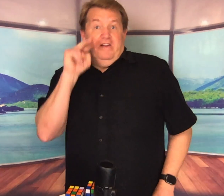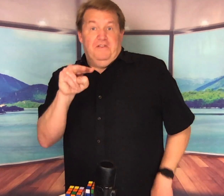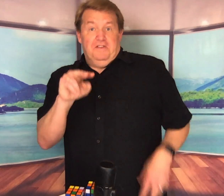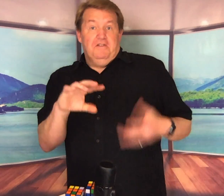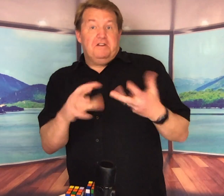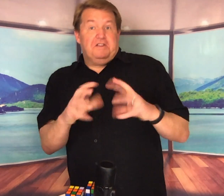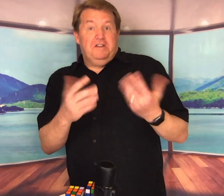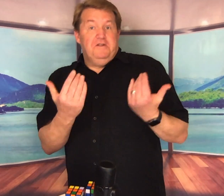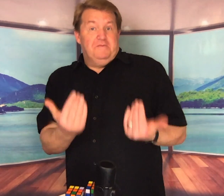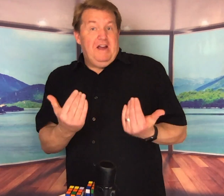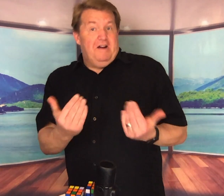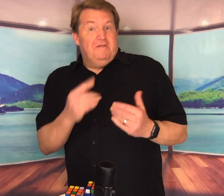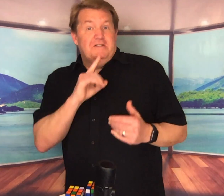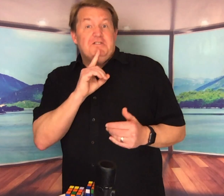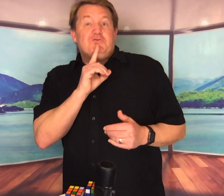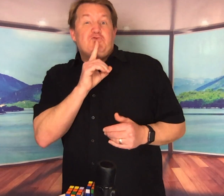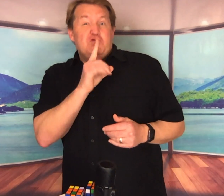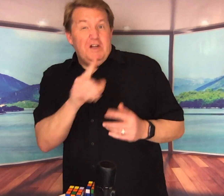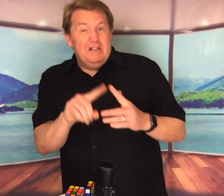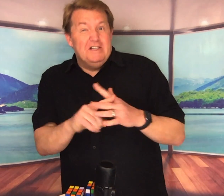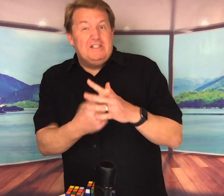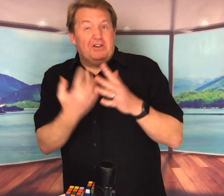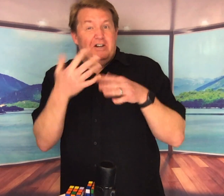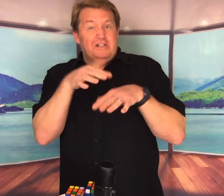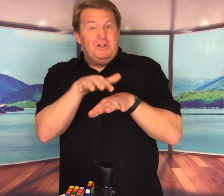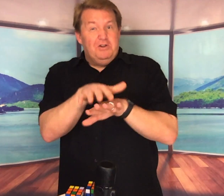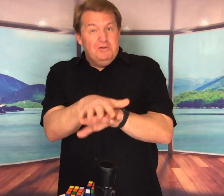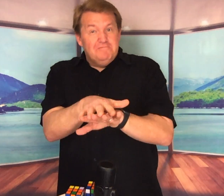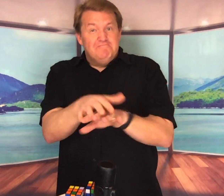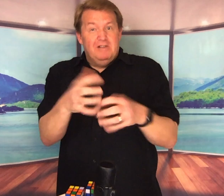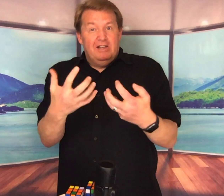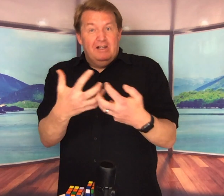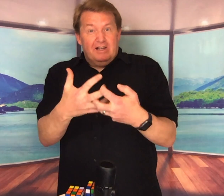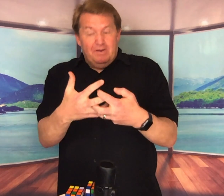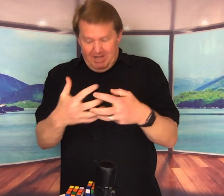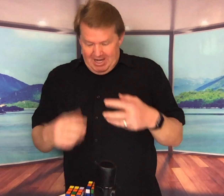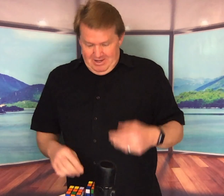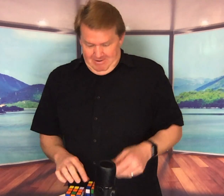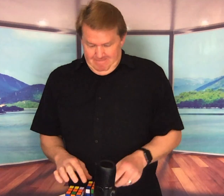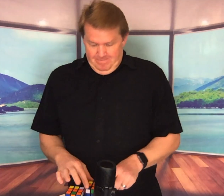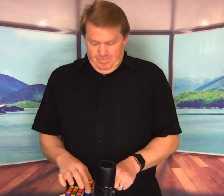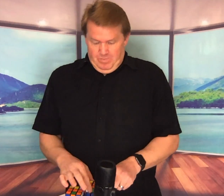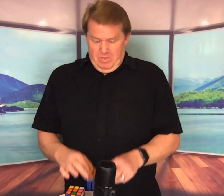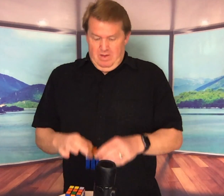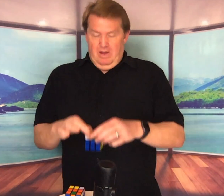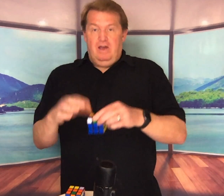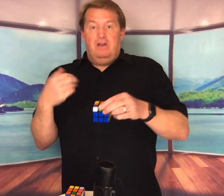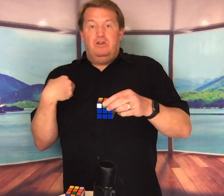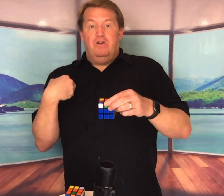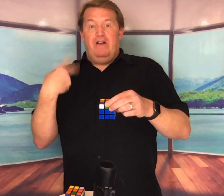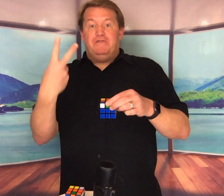If you look at the cube now, it's really starting to come together. You have